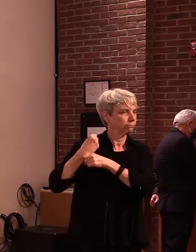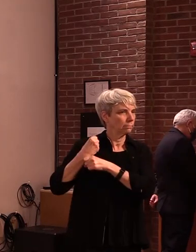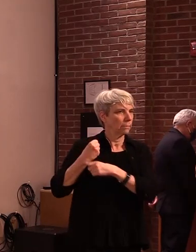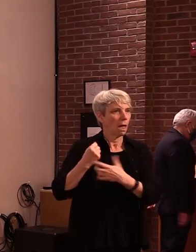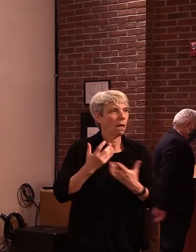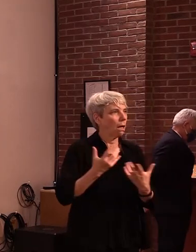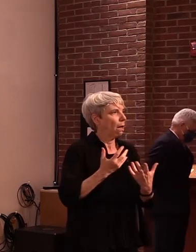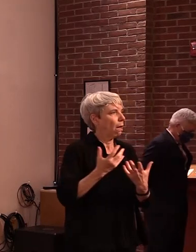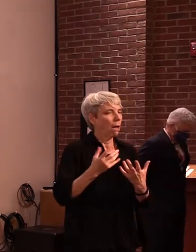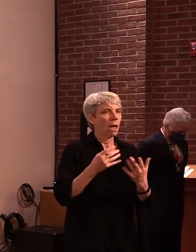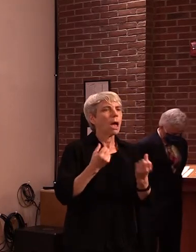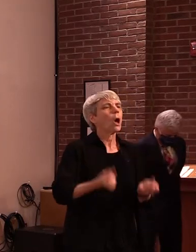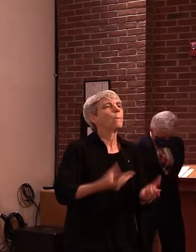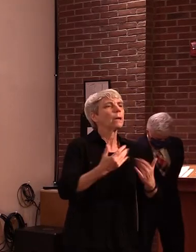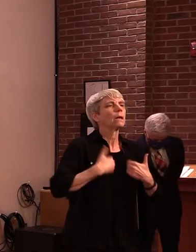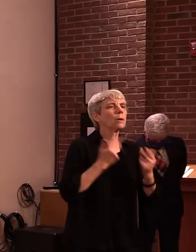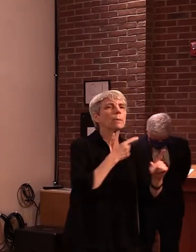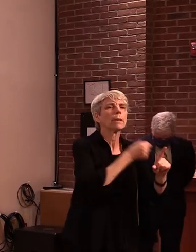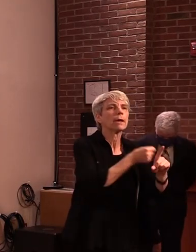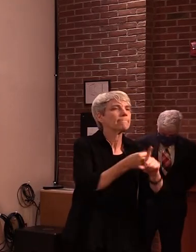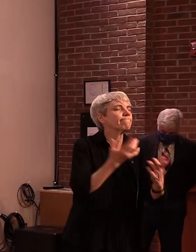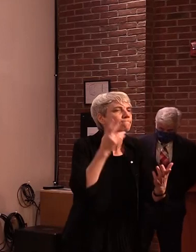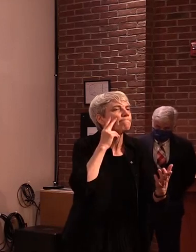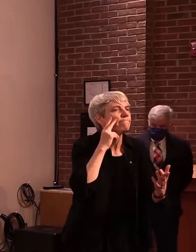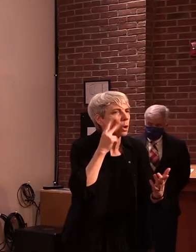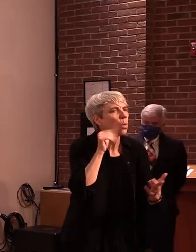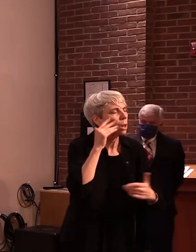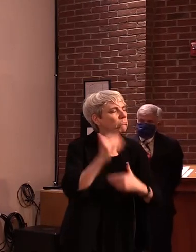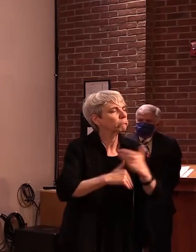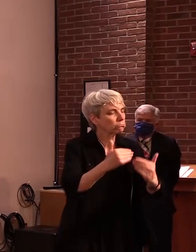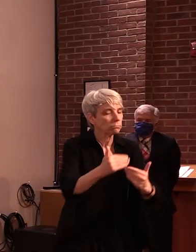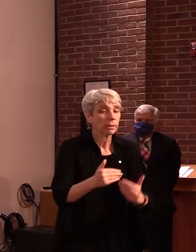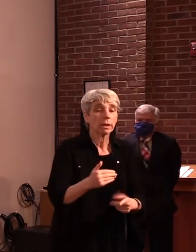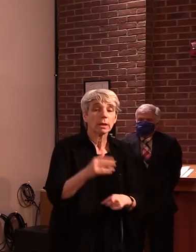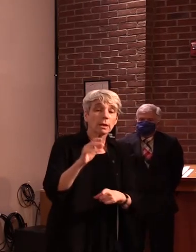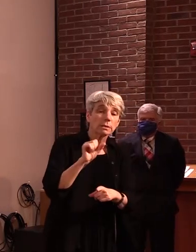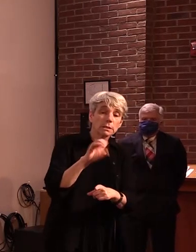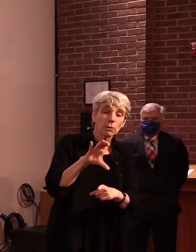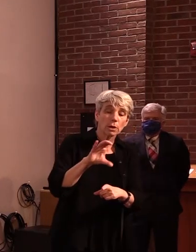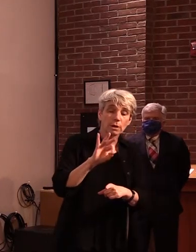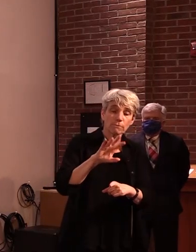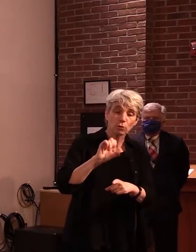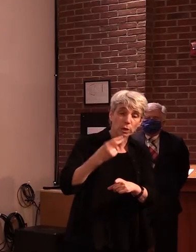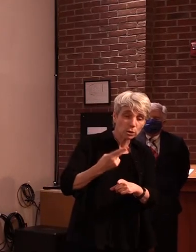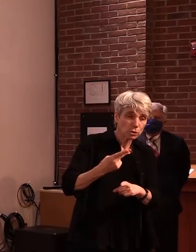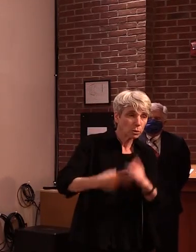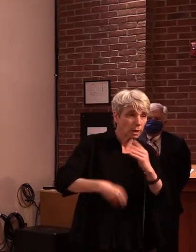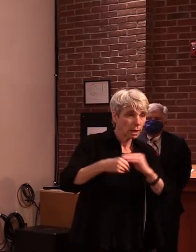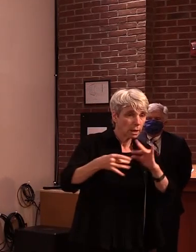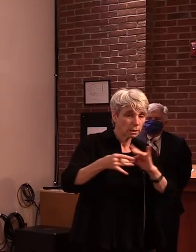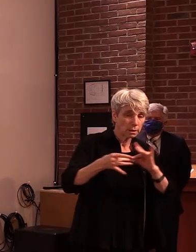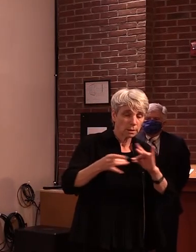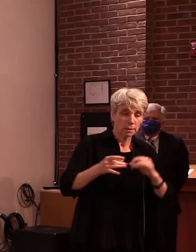we'll take steps appropriately. Secretary French, is there anything you can add to this?